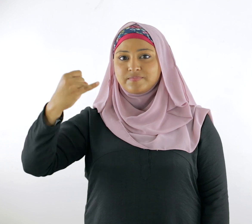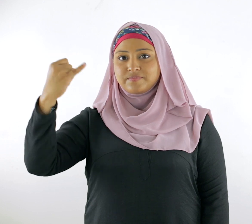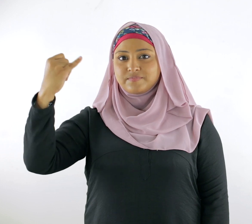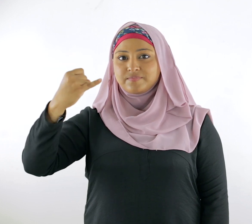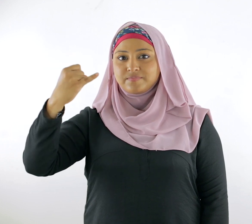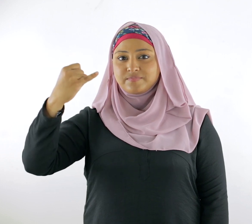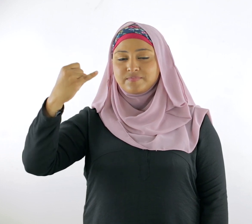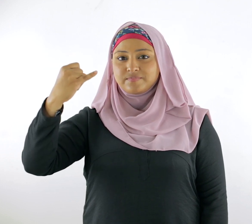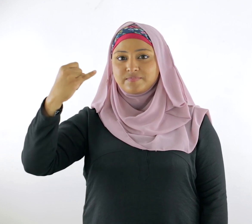16,